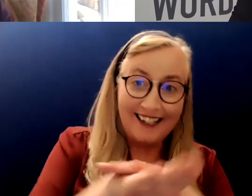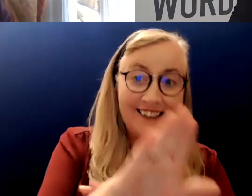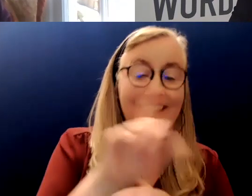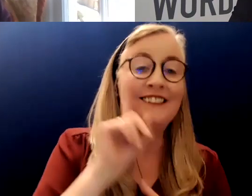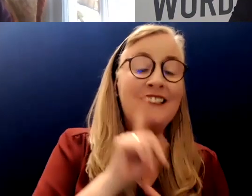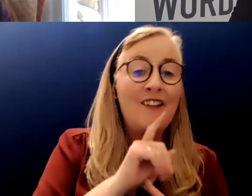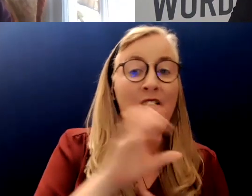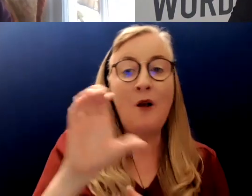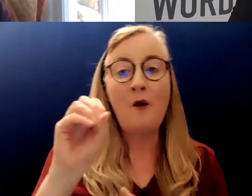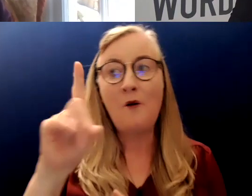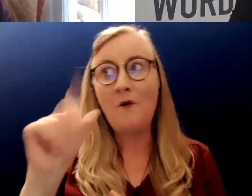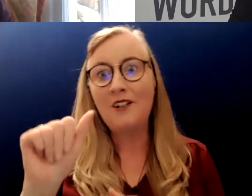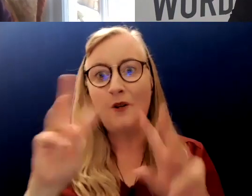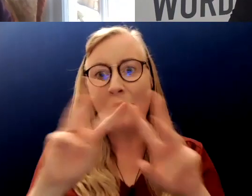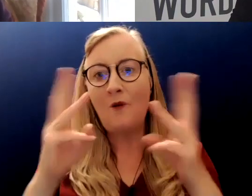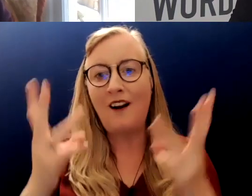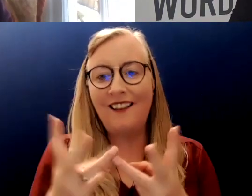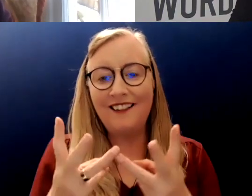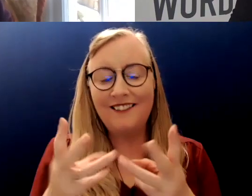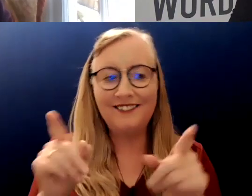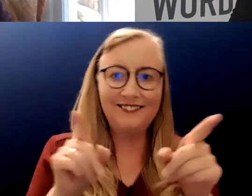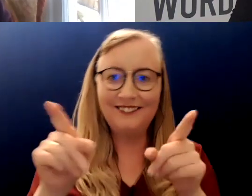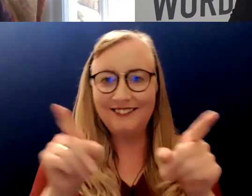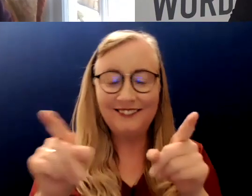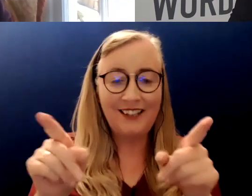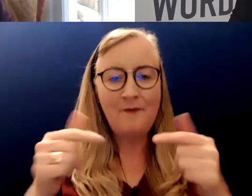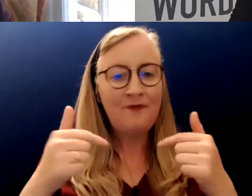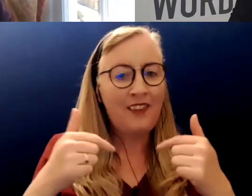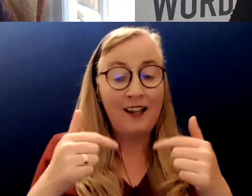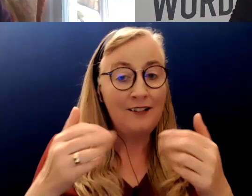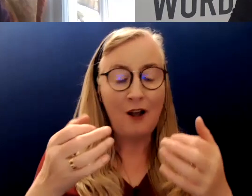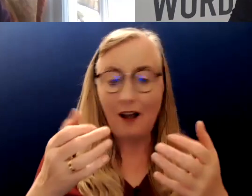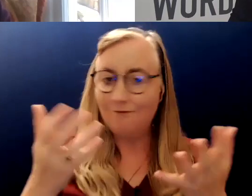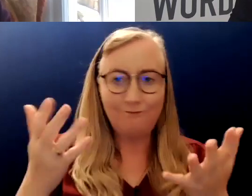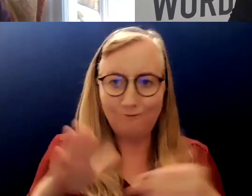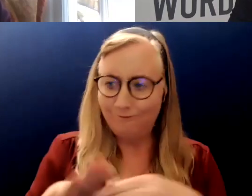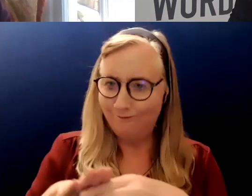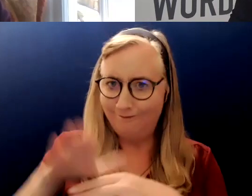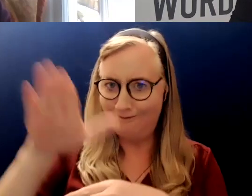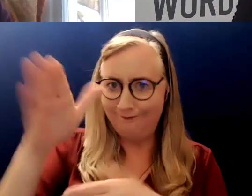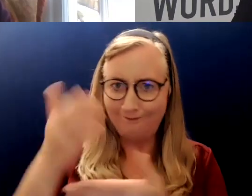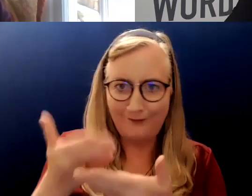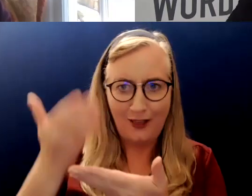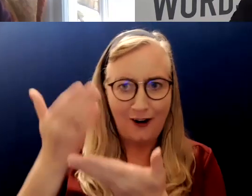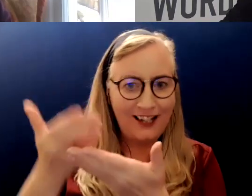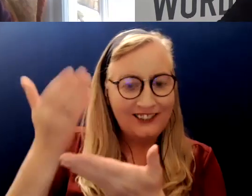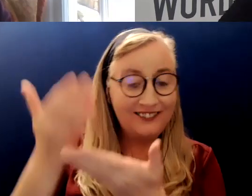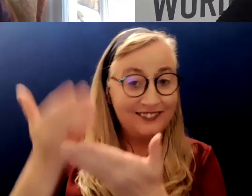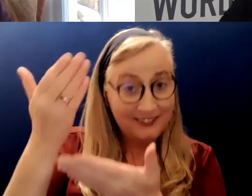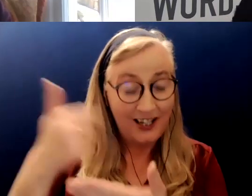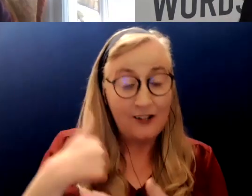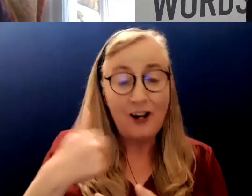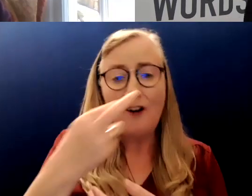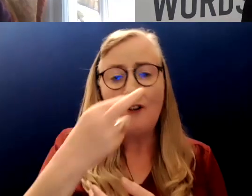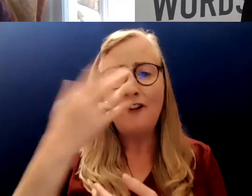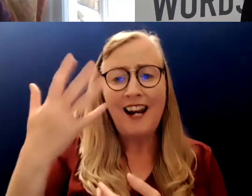the communities, has been one of great learning. I've realized in thinking